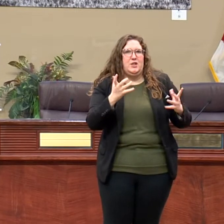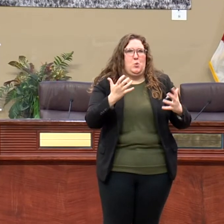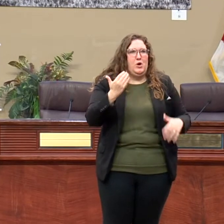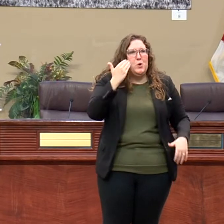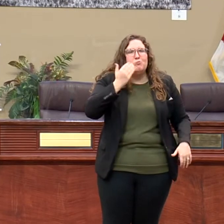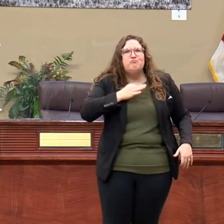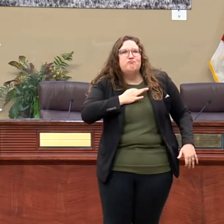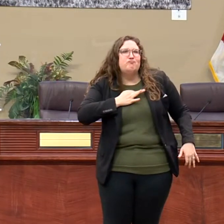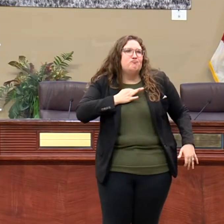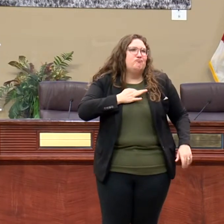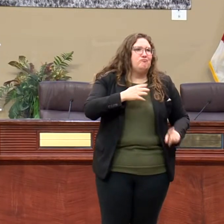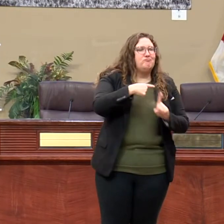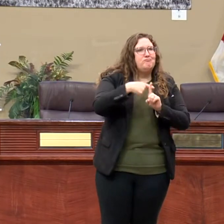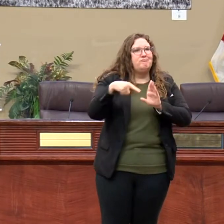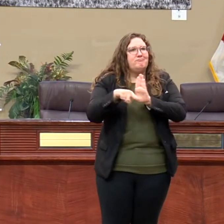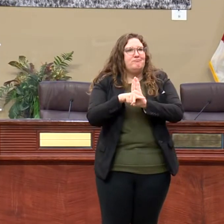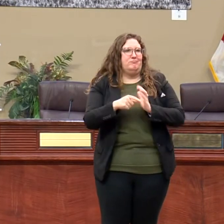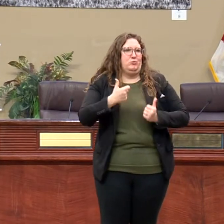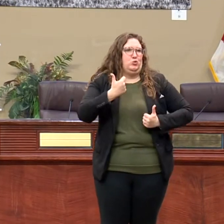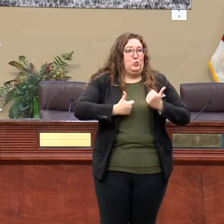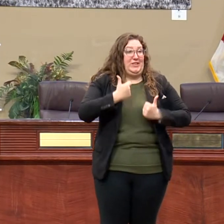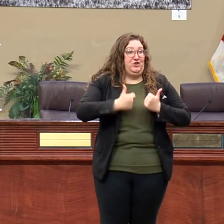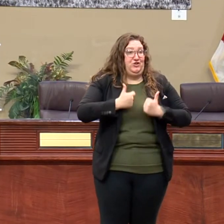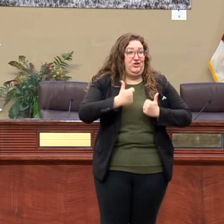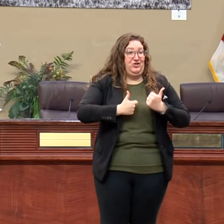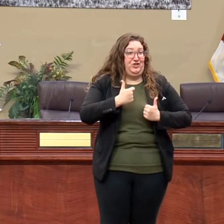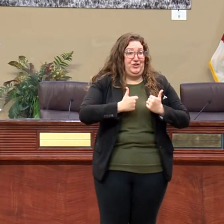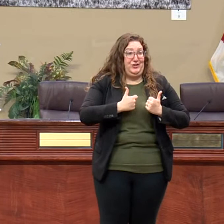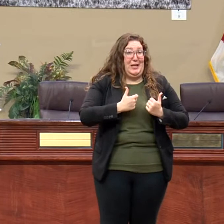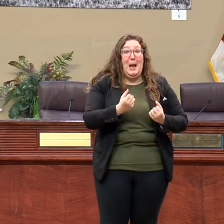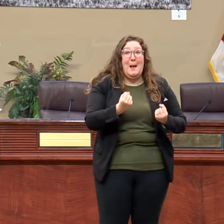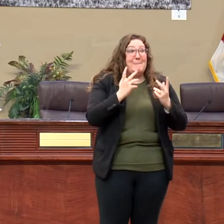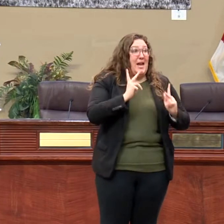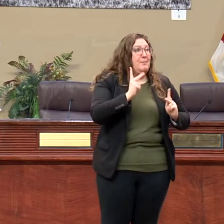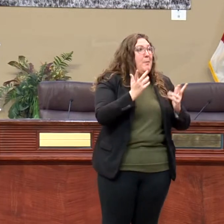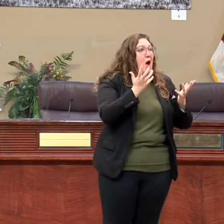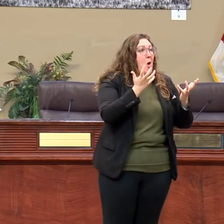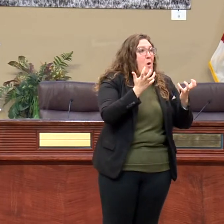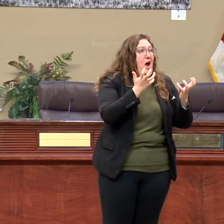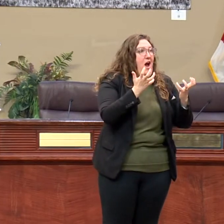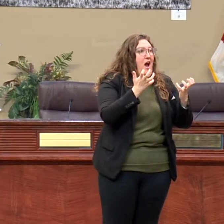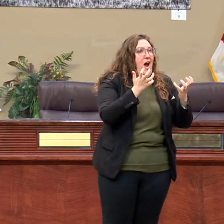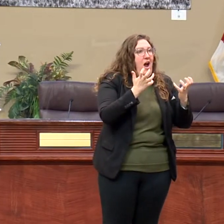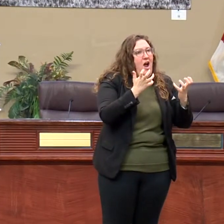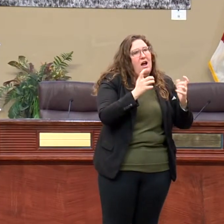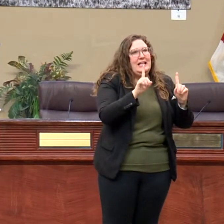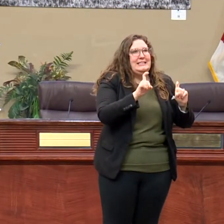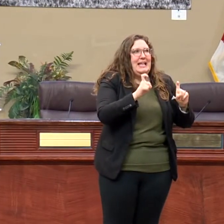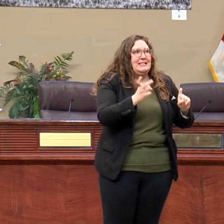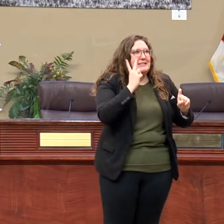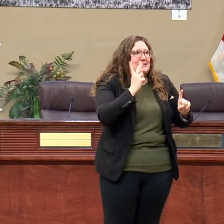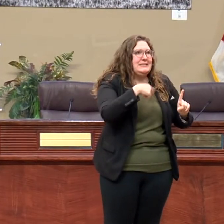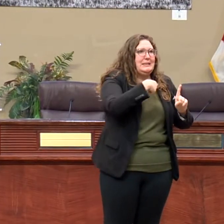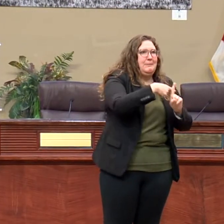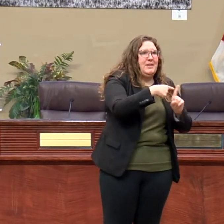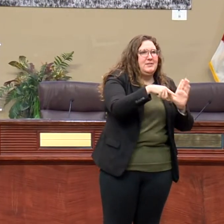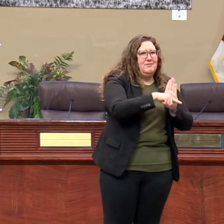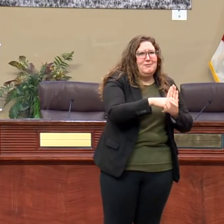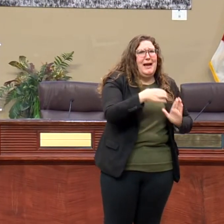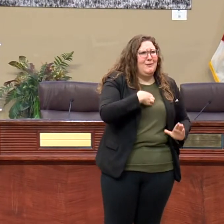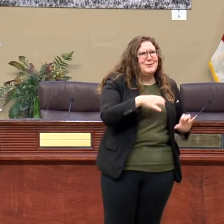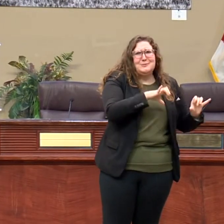same appetite for getting vaccinated, where we had long lines of people waiting to get